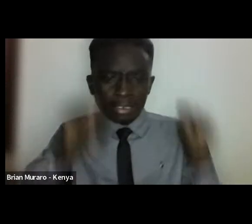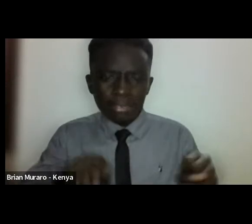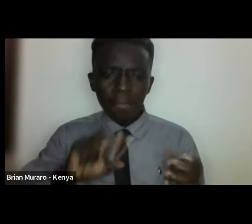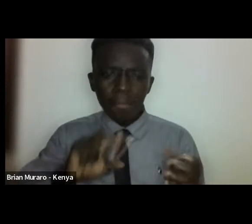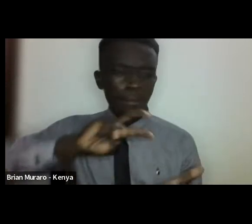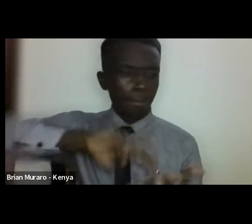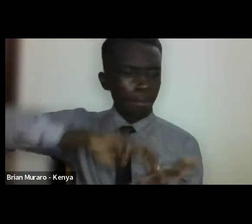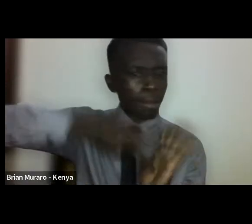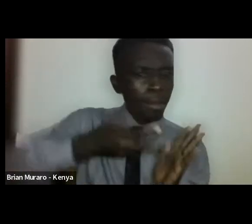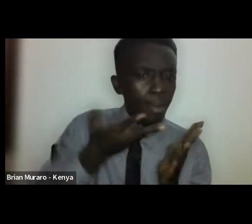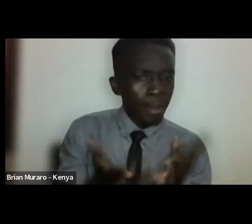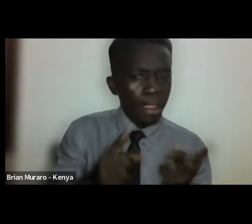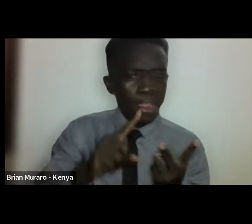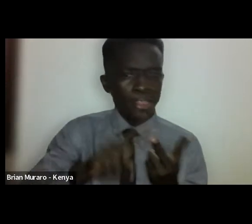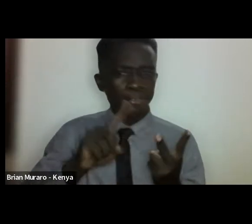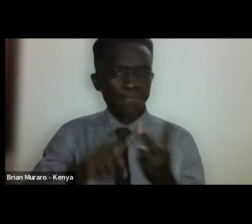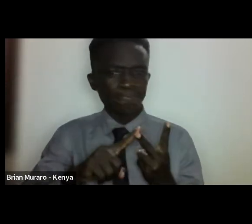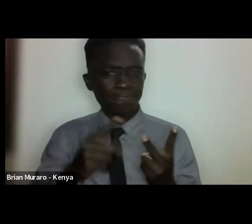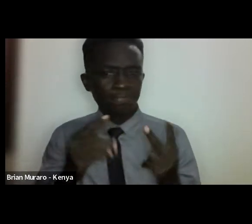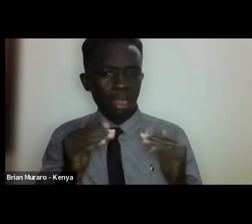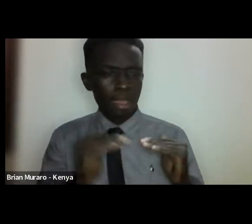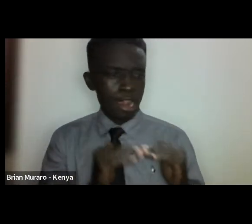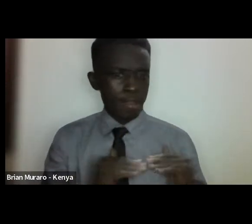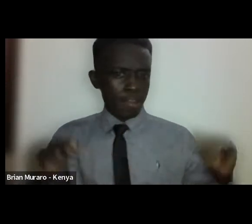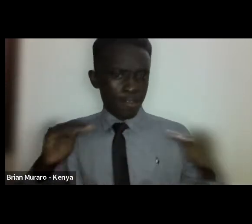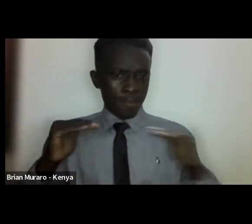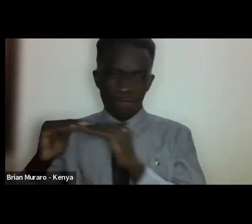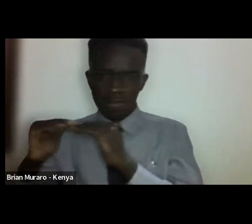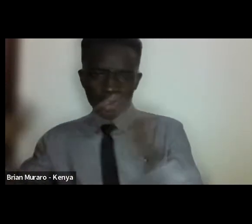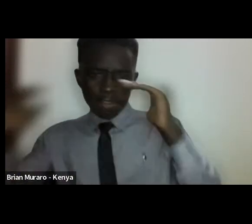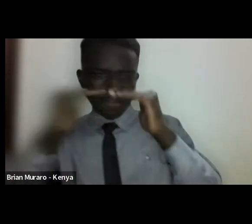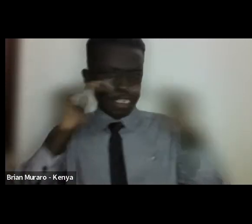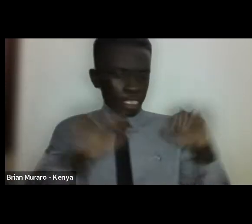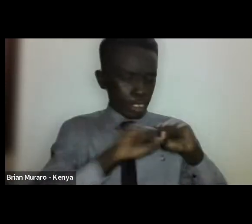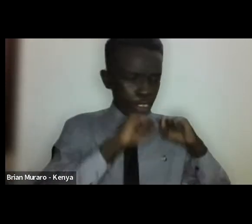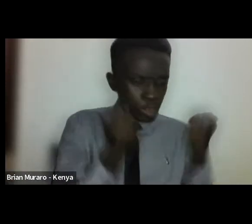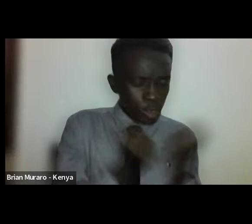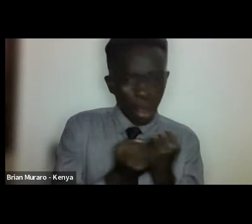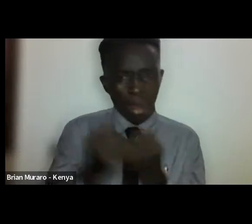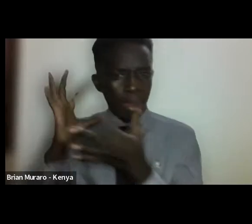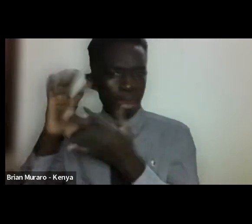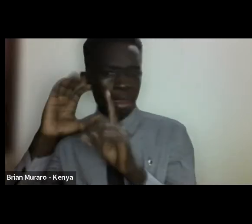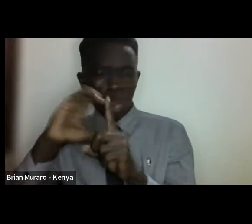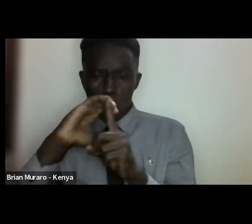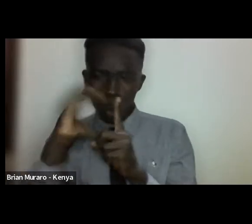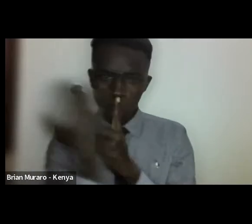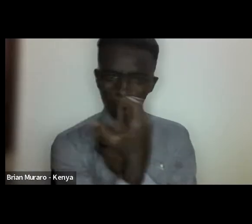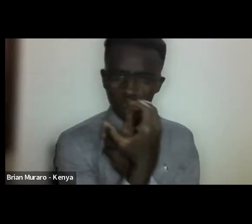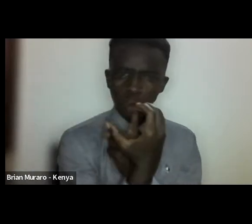cultural capital. And then I talk about creating the conditions for successful inclusion.